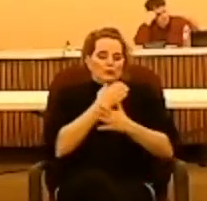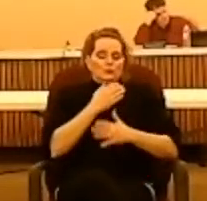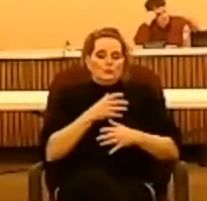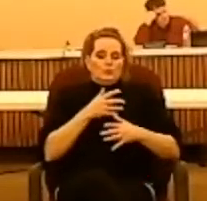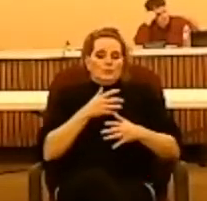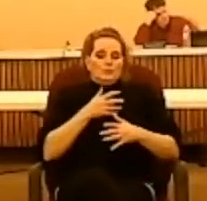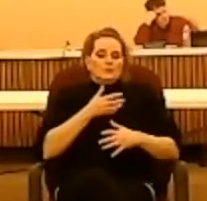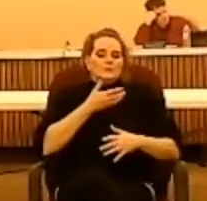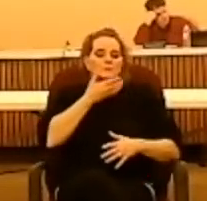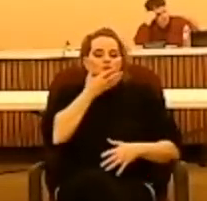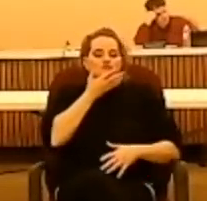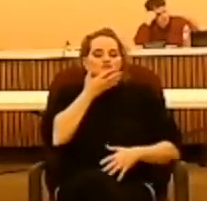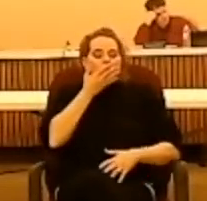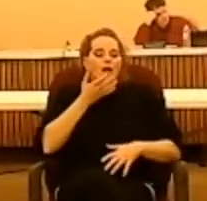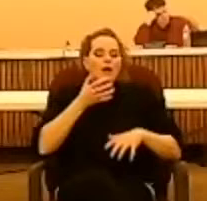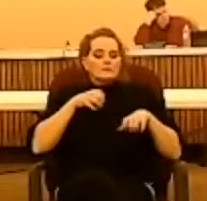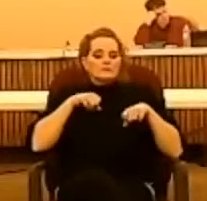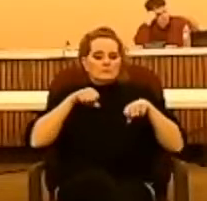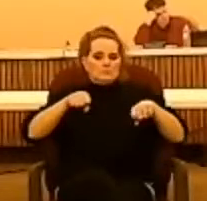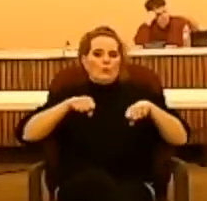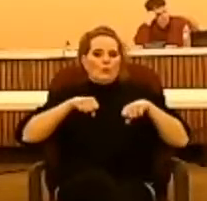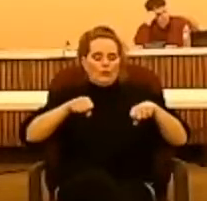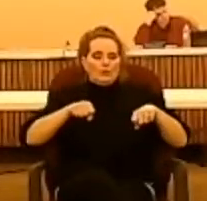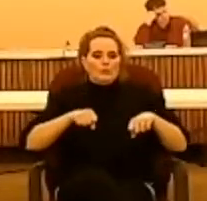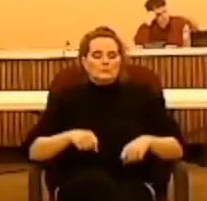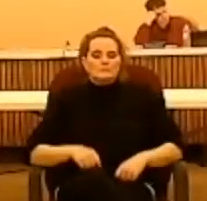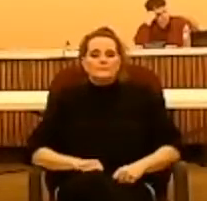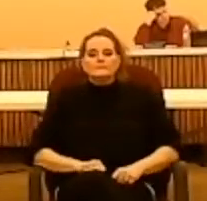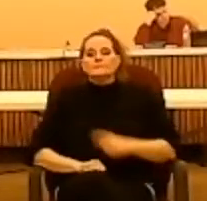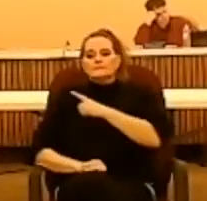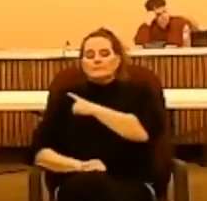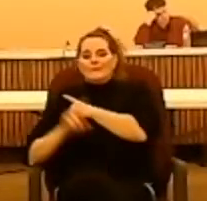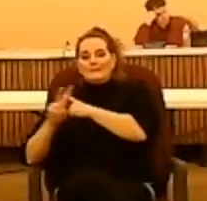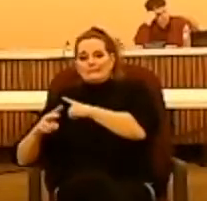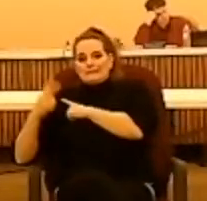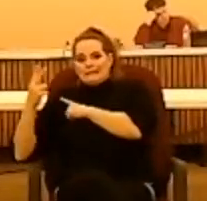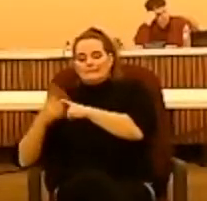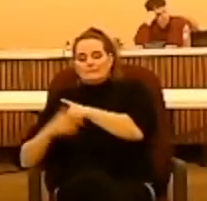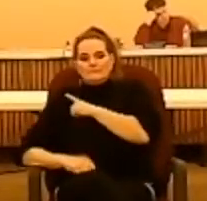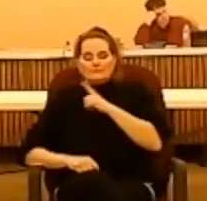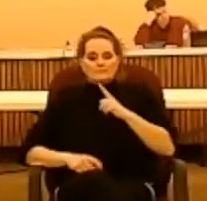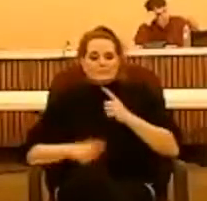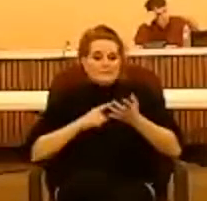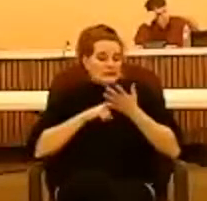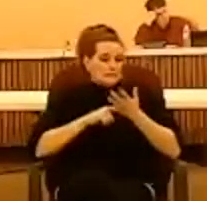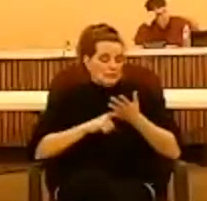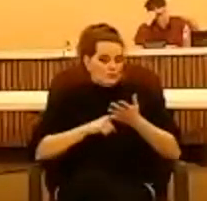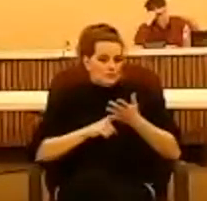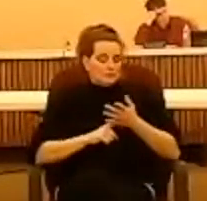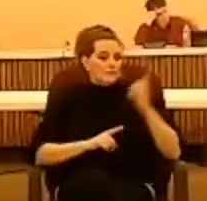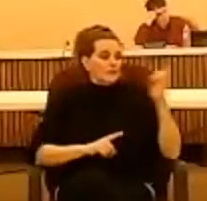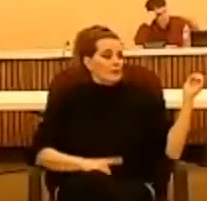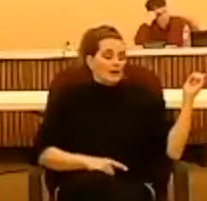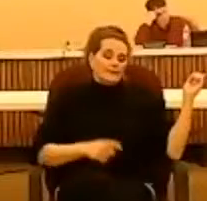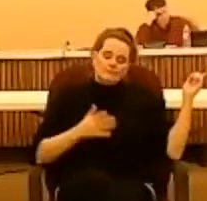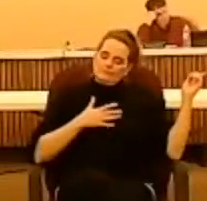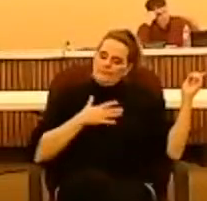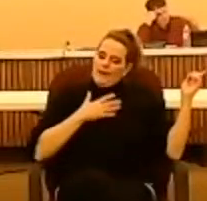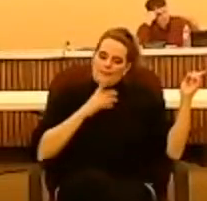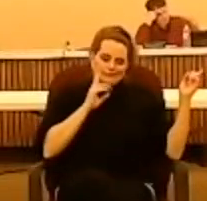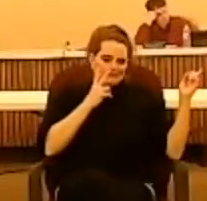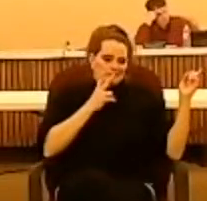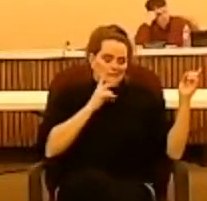mower and surplus the former wide area mower. Second. Any discussion? Once again, glad to see it was